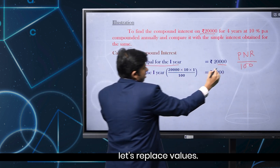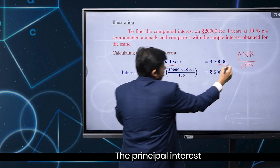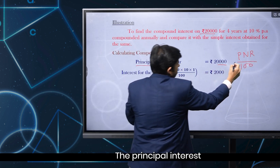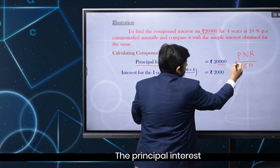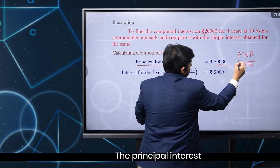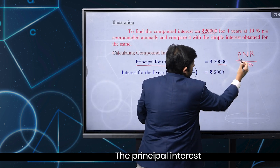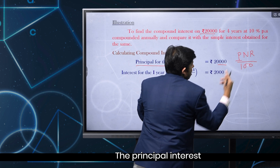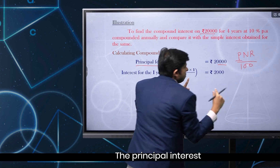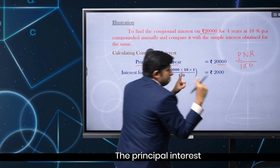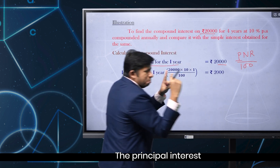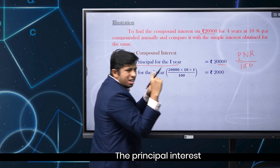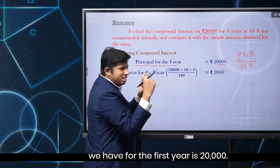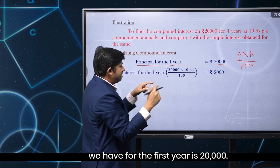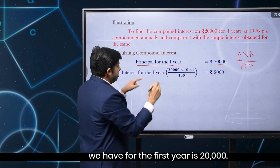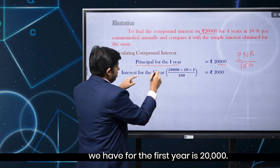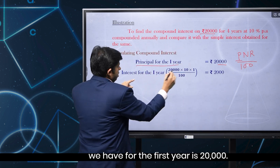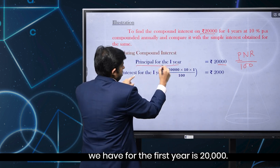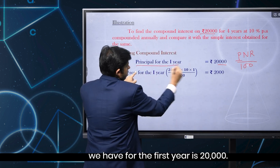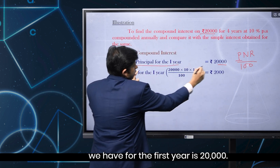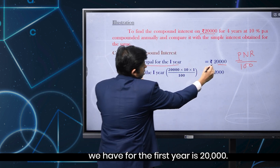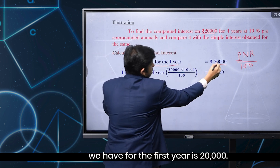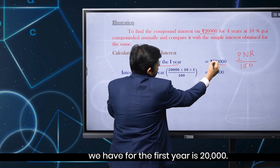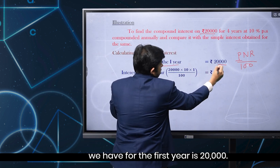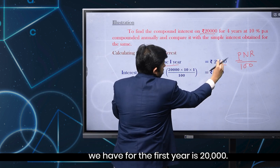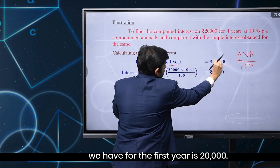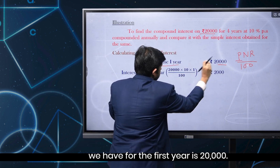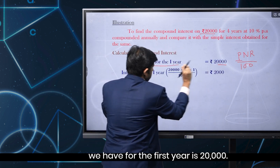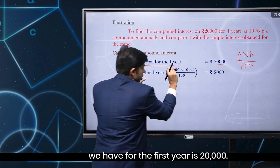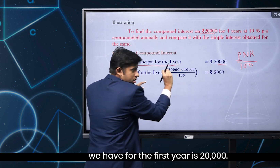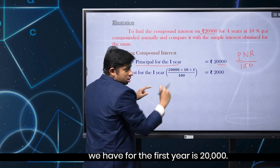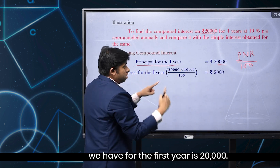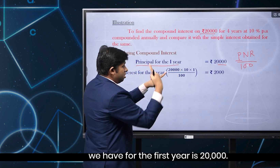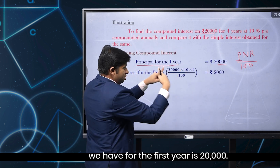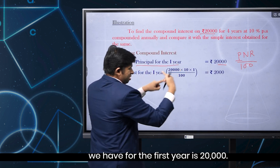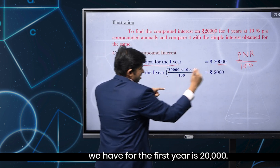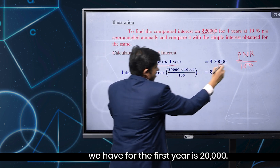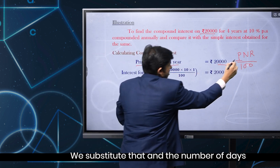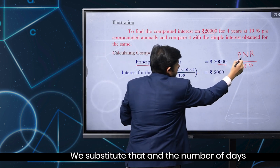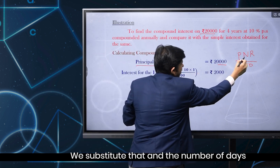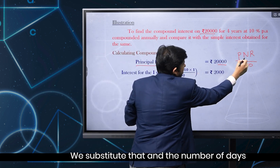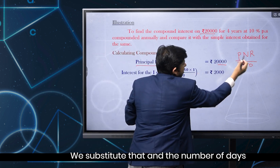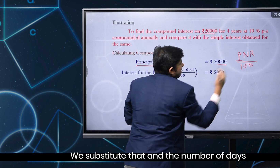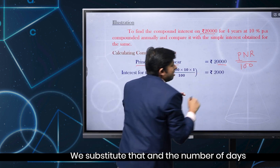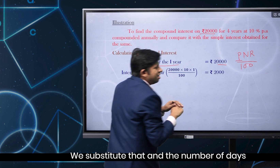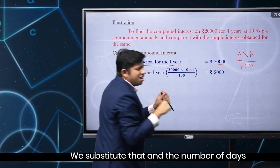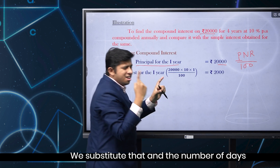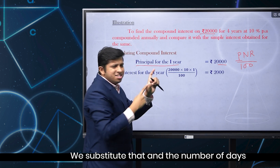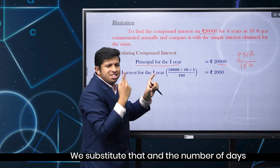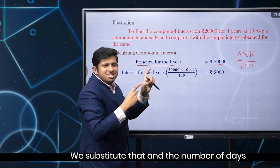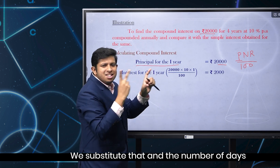The principal interest we have for the first year is rupees 20,000. We substitute that, and the number of